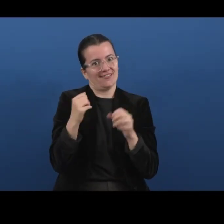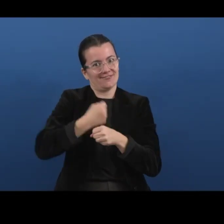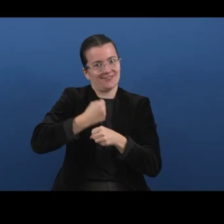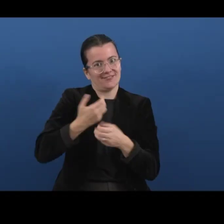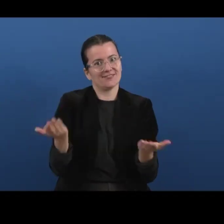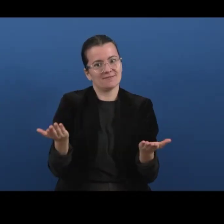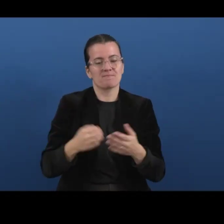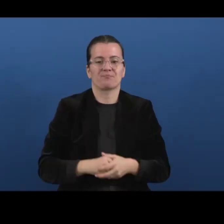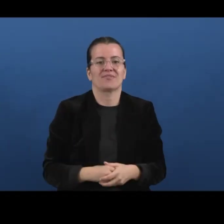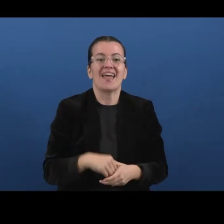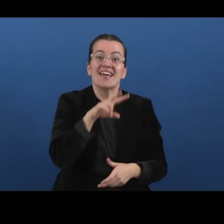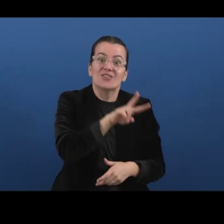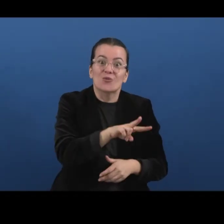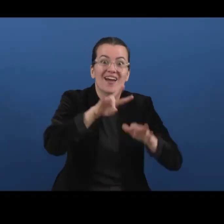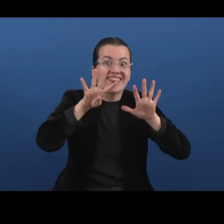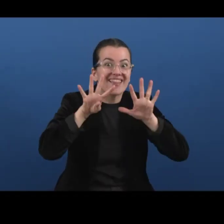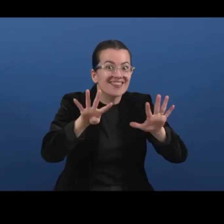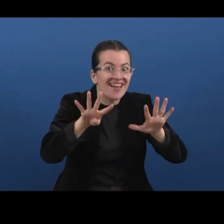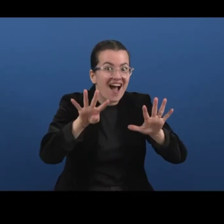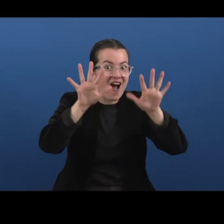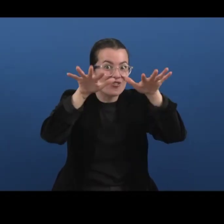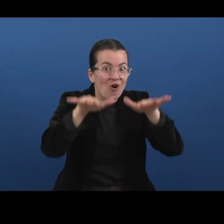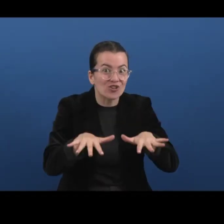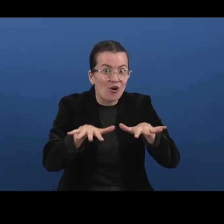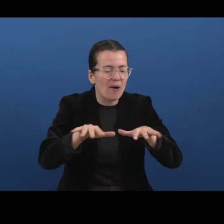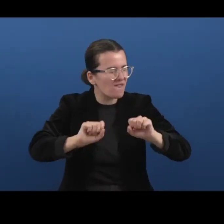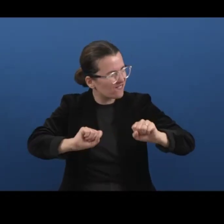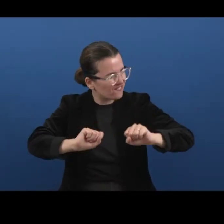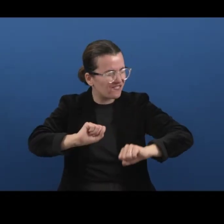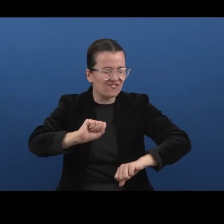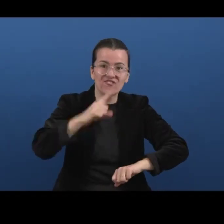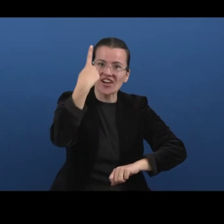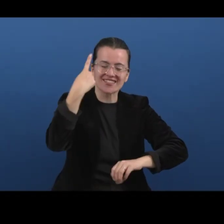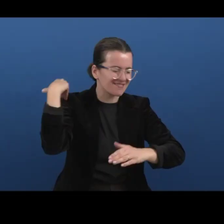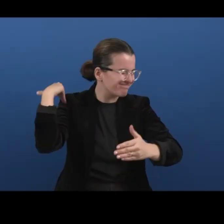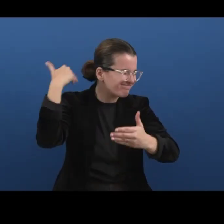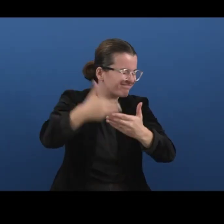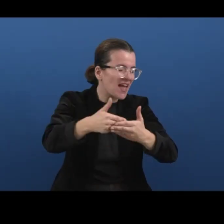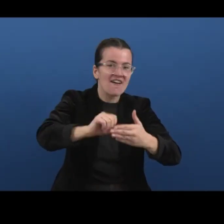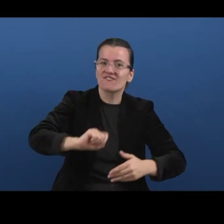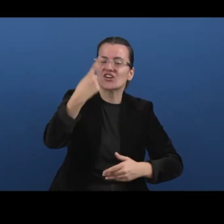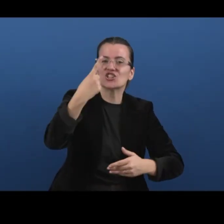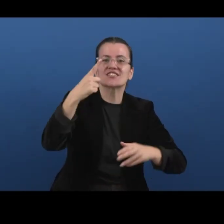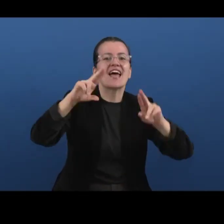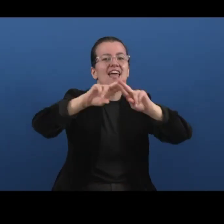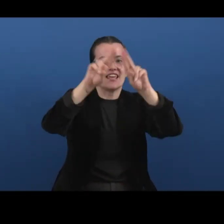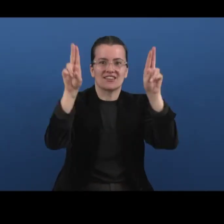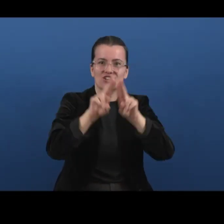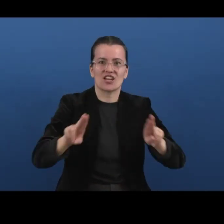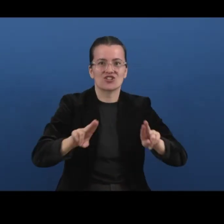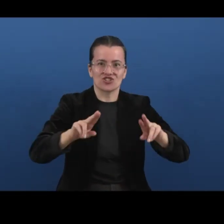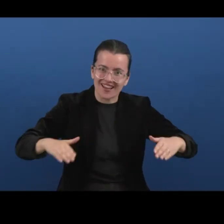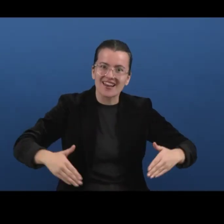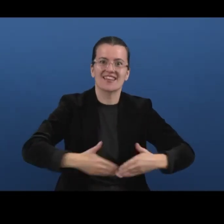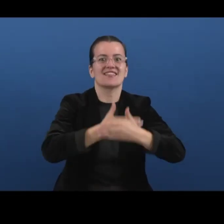will celebrate for the third time in human history the International Day of Care and Support, which was adopted as an international day by